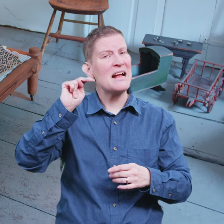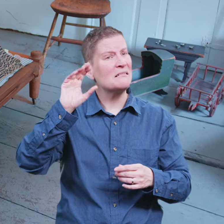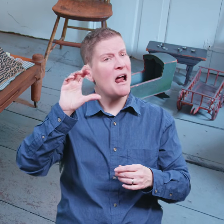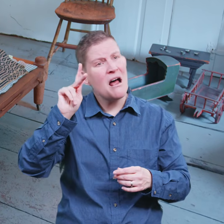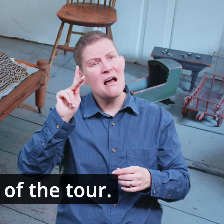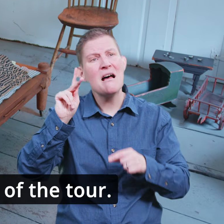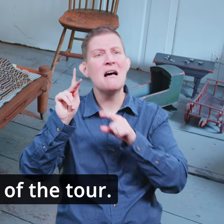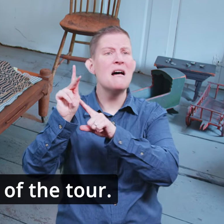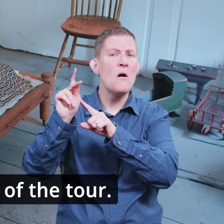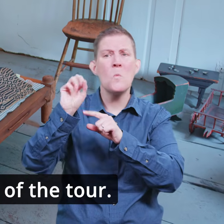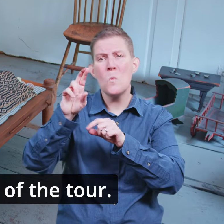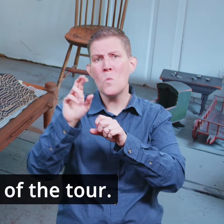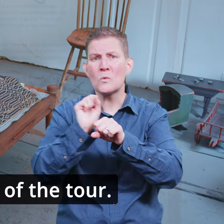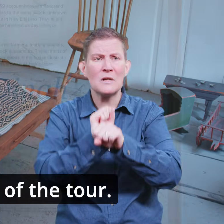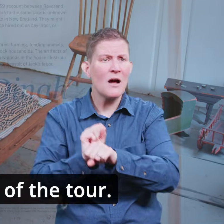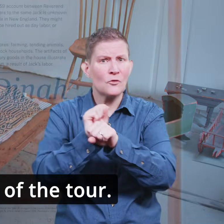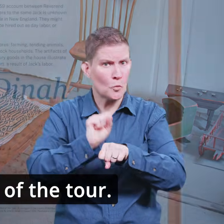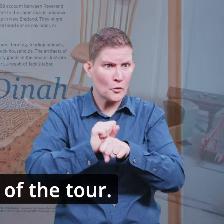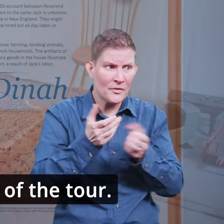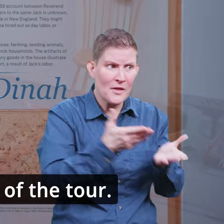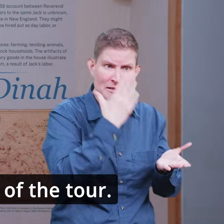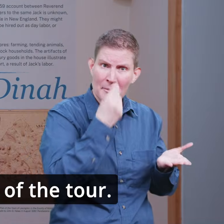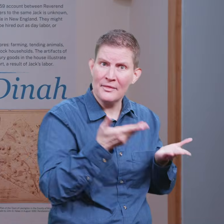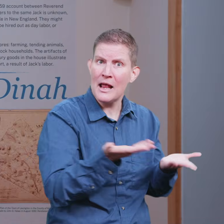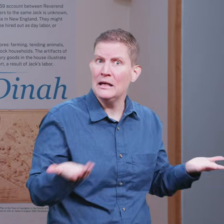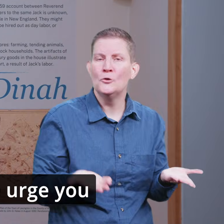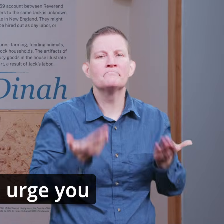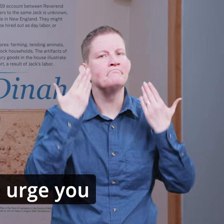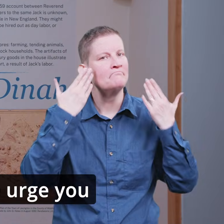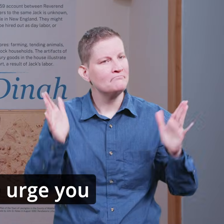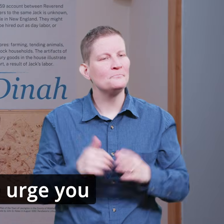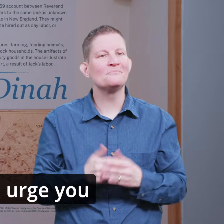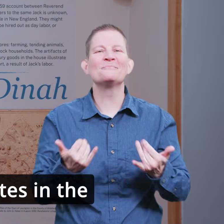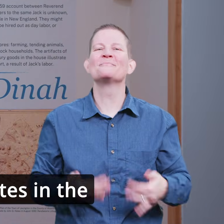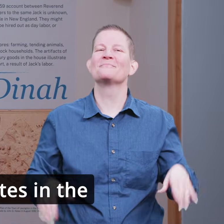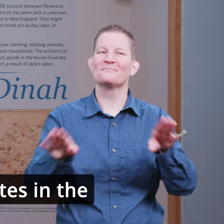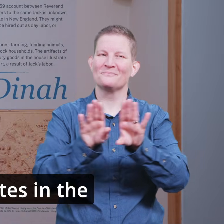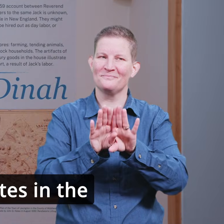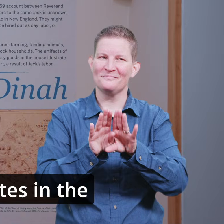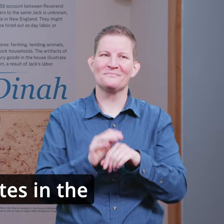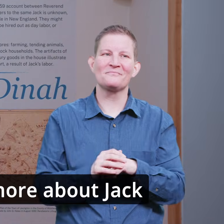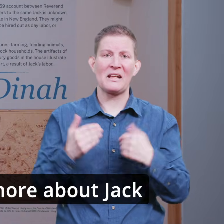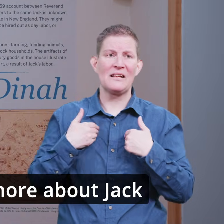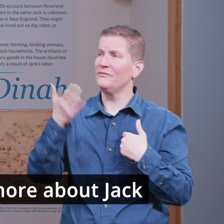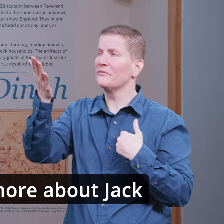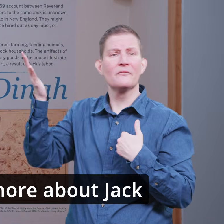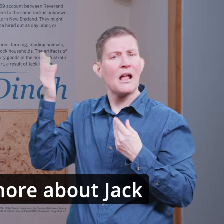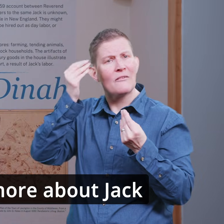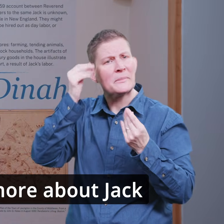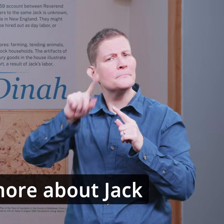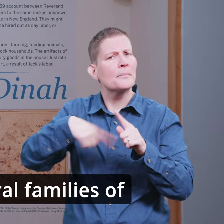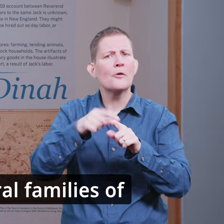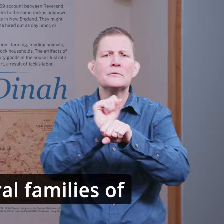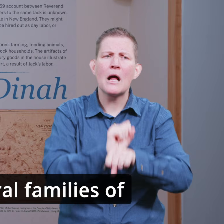here. Closing. This is the end of the tour. Before you leave, we urge you to spend a few minutes in the reception room learning